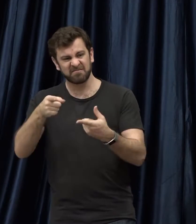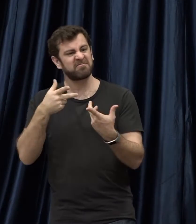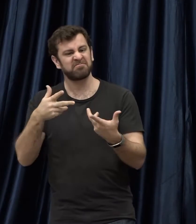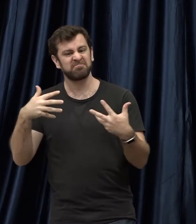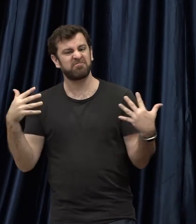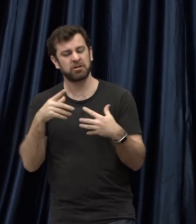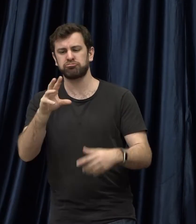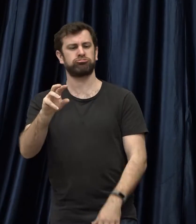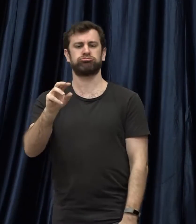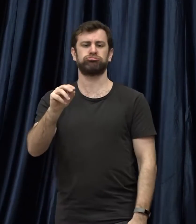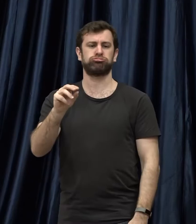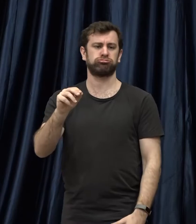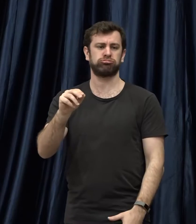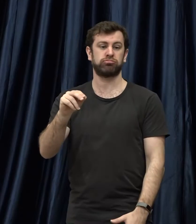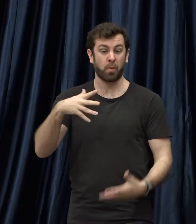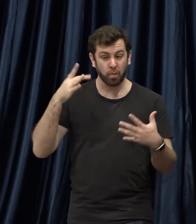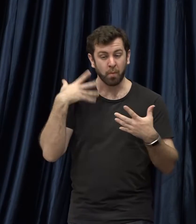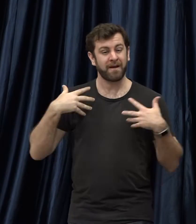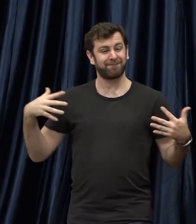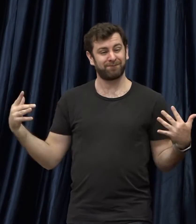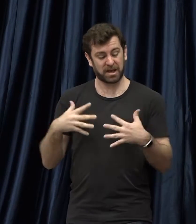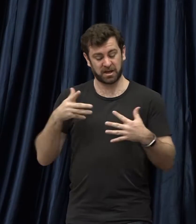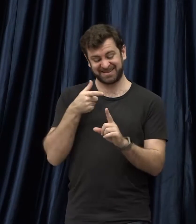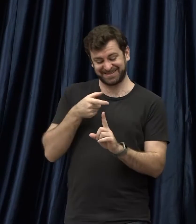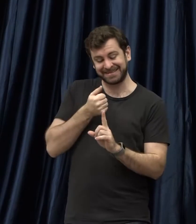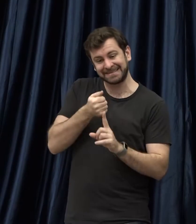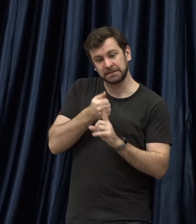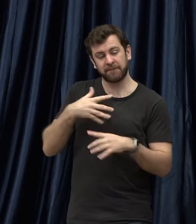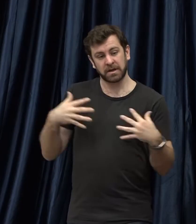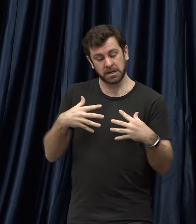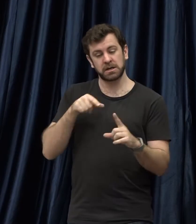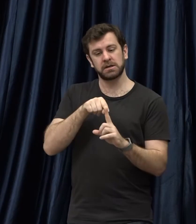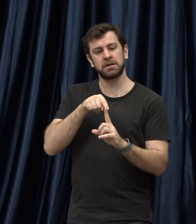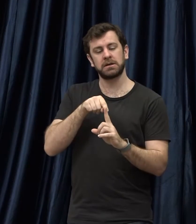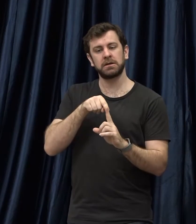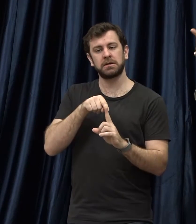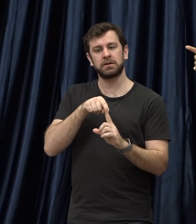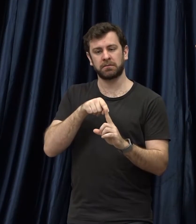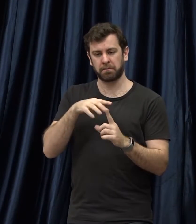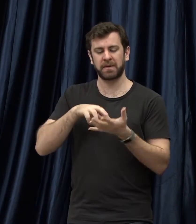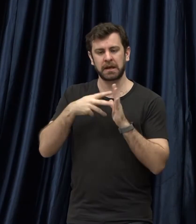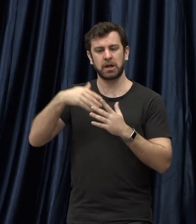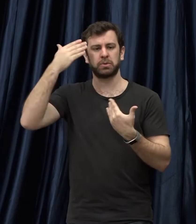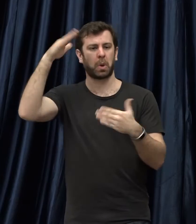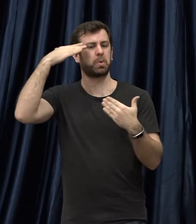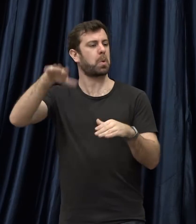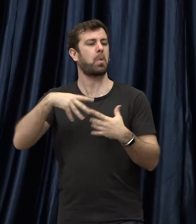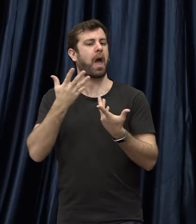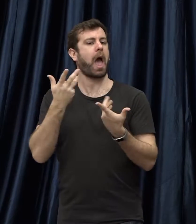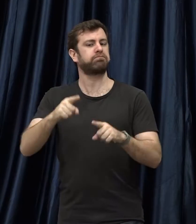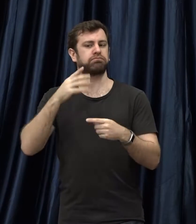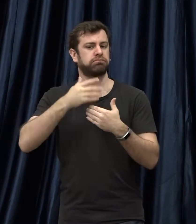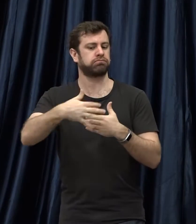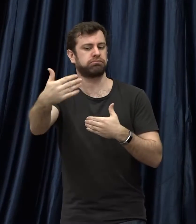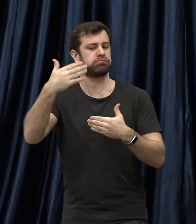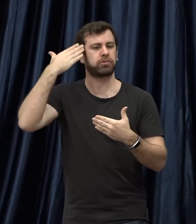Because fear itself has to do with the unknown, that we are afraid of what might